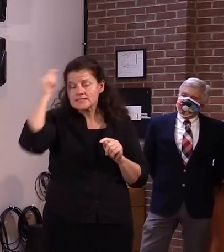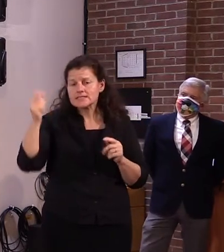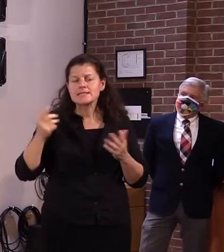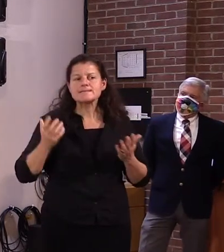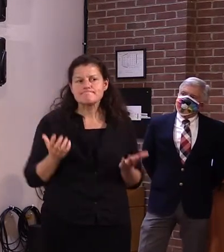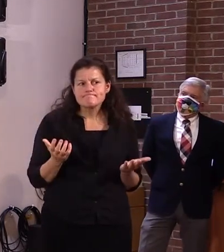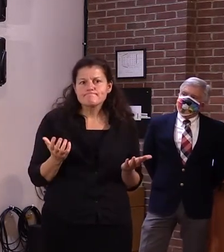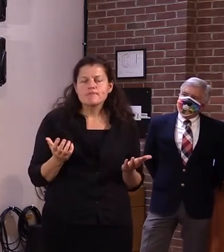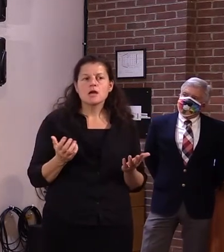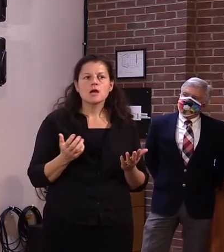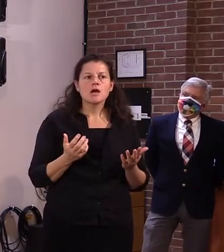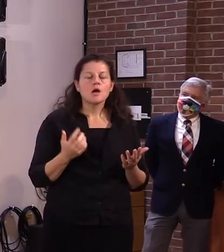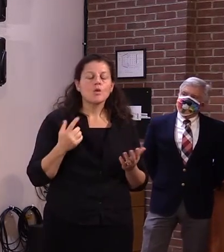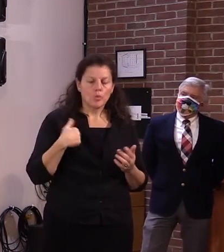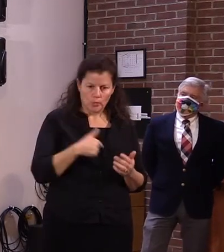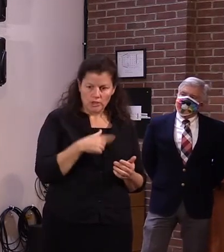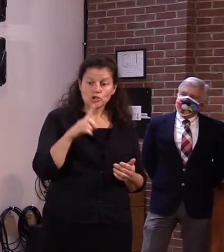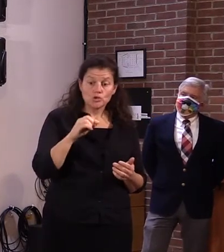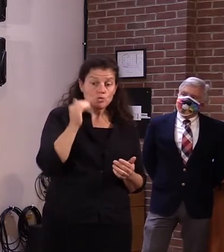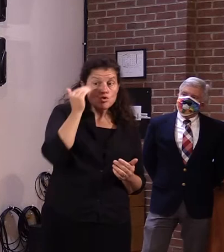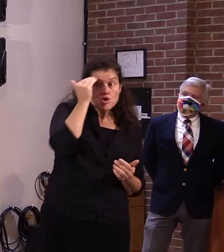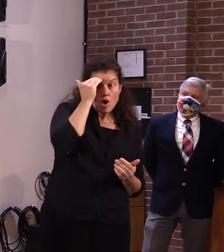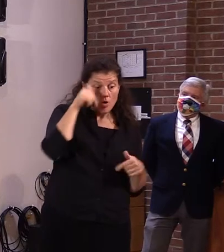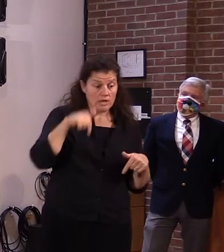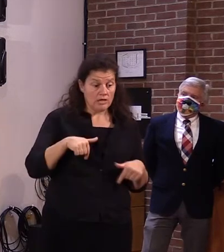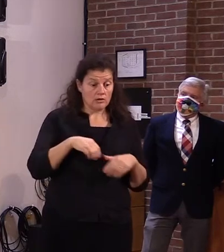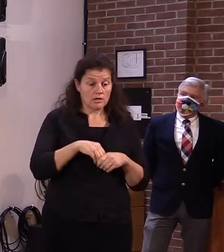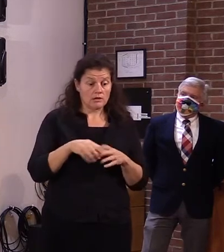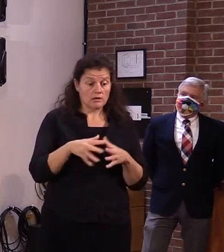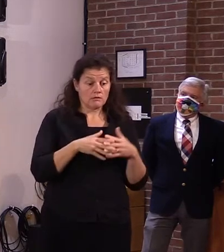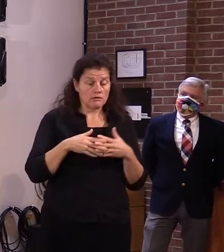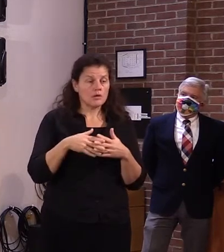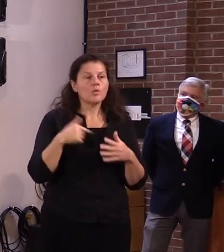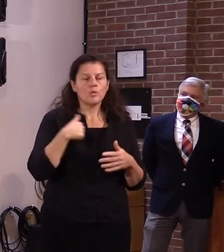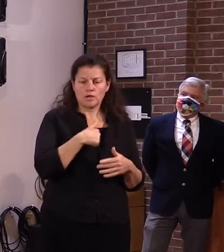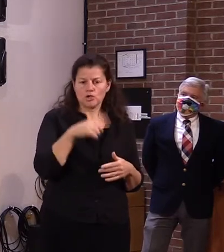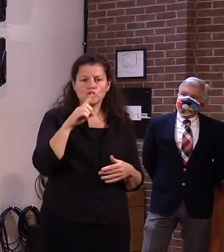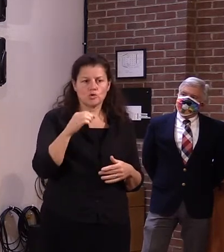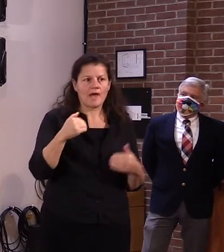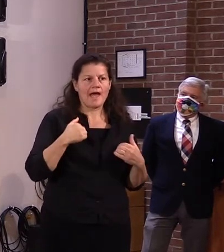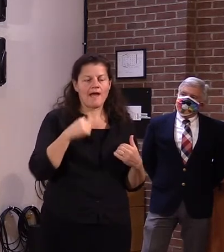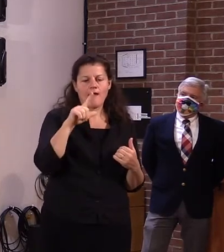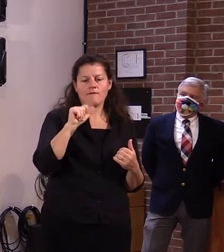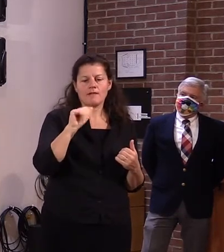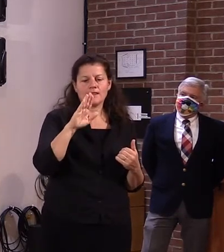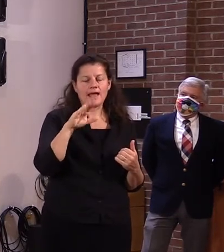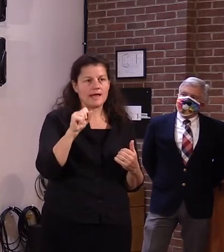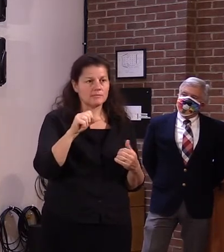And we do know in this country there are labs that are very